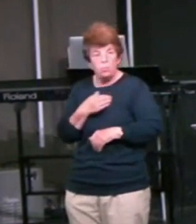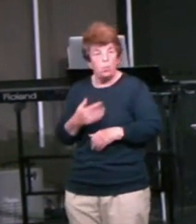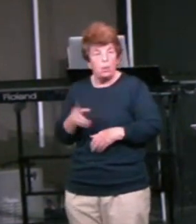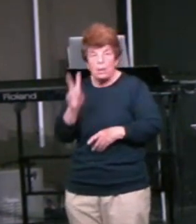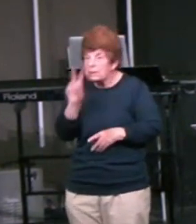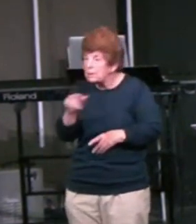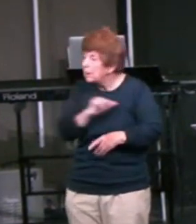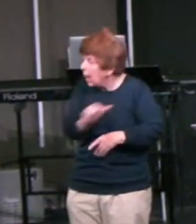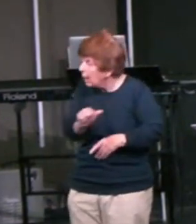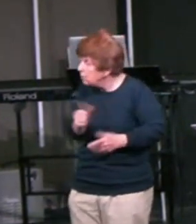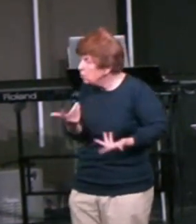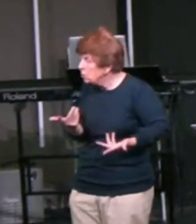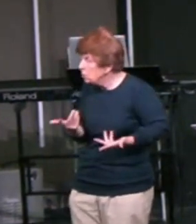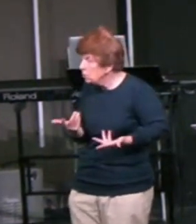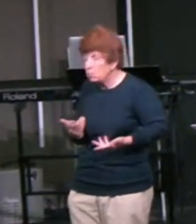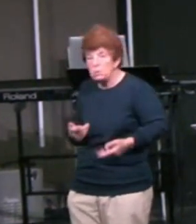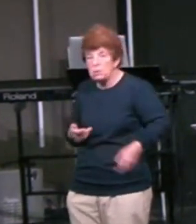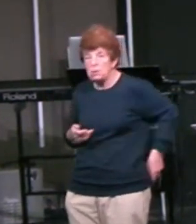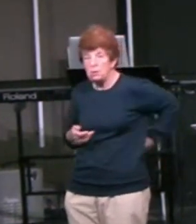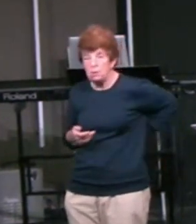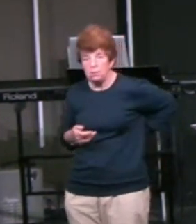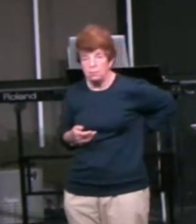You see the attitude of Job?